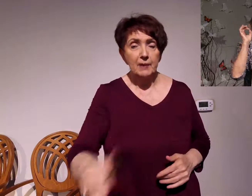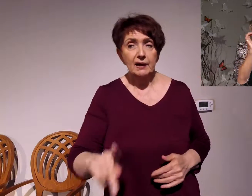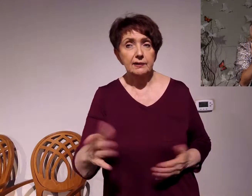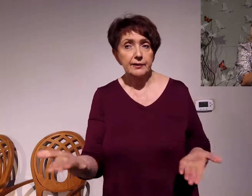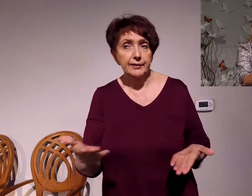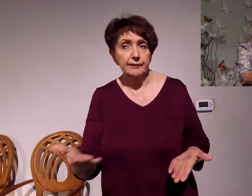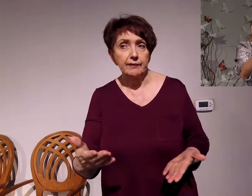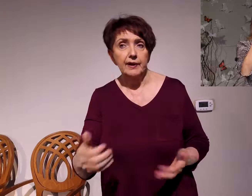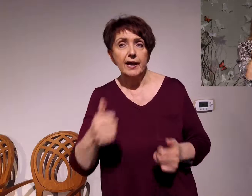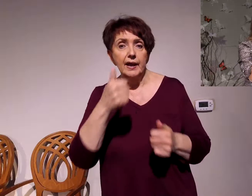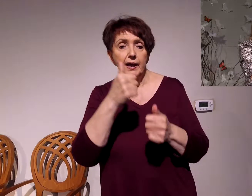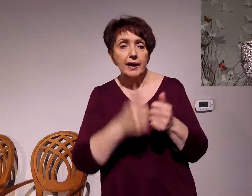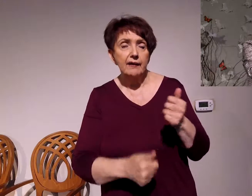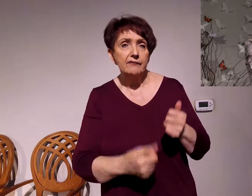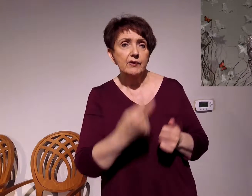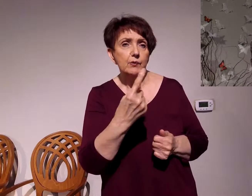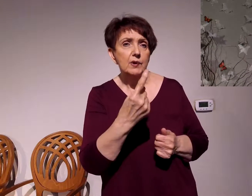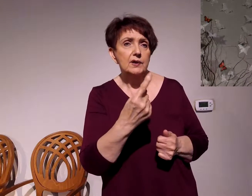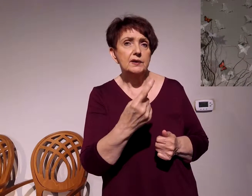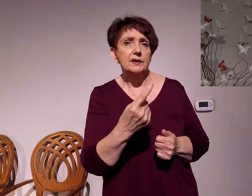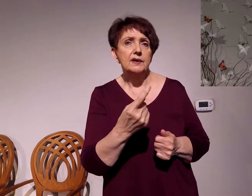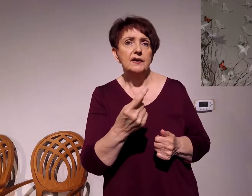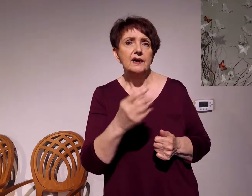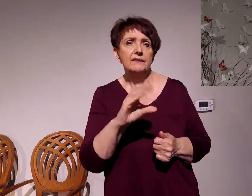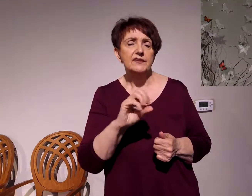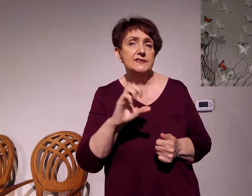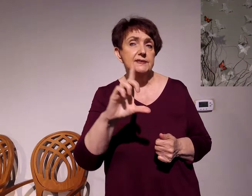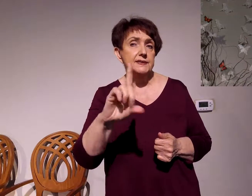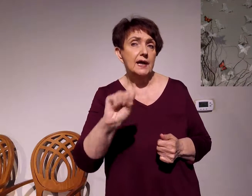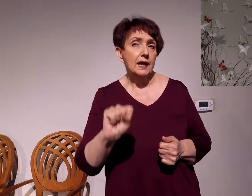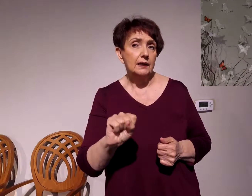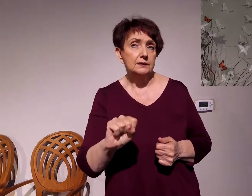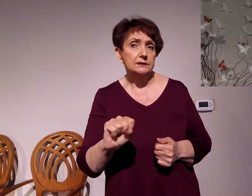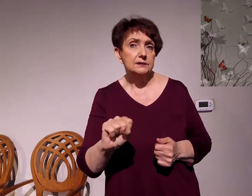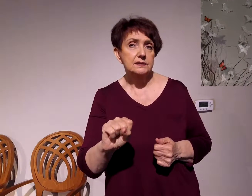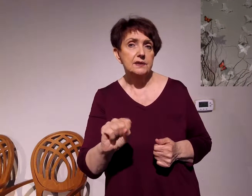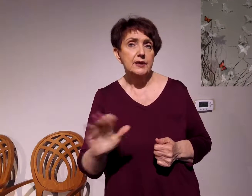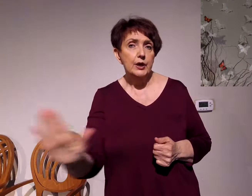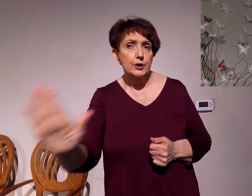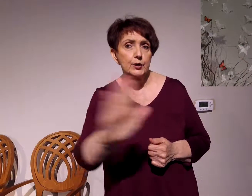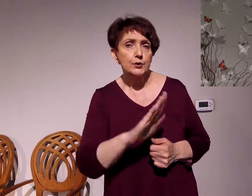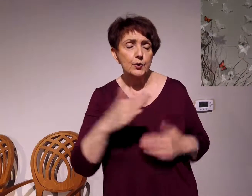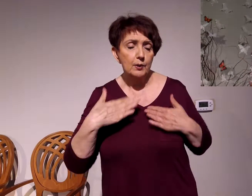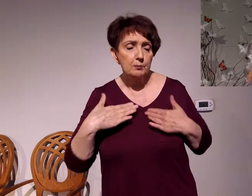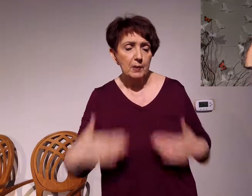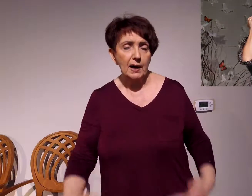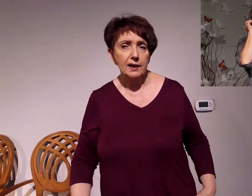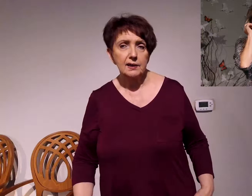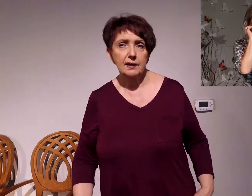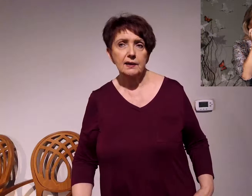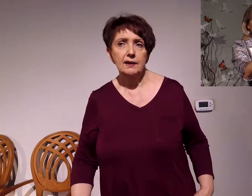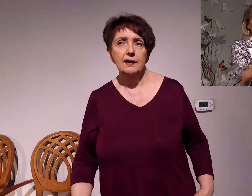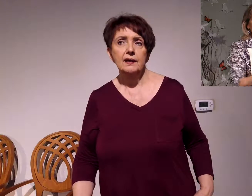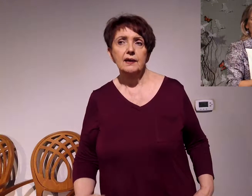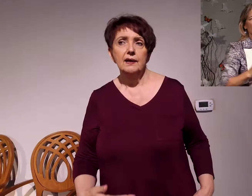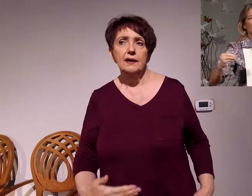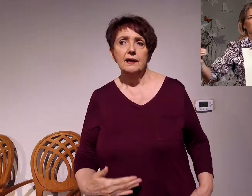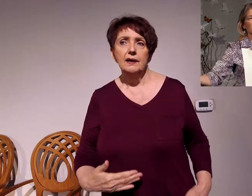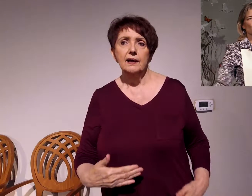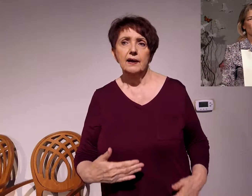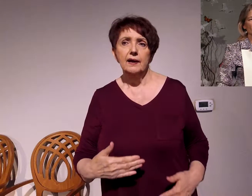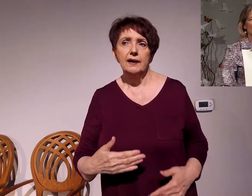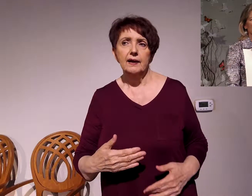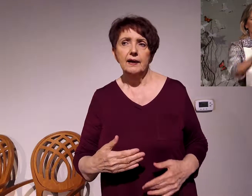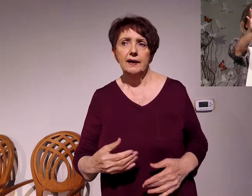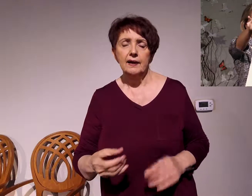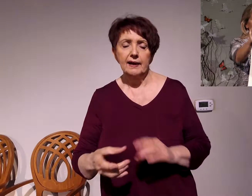every single one of the trillion of cells in your body have at some time in